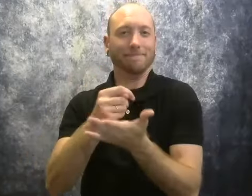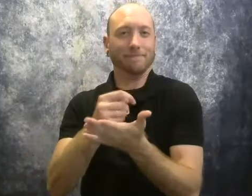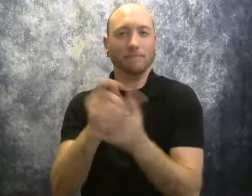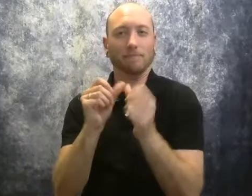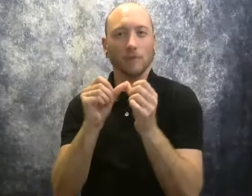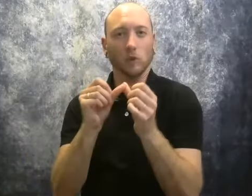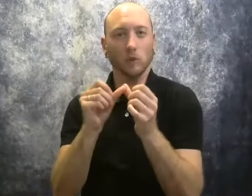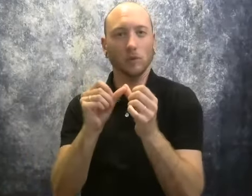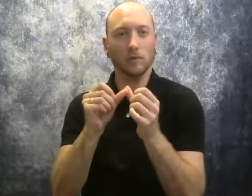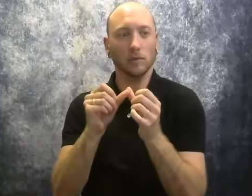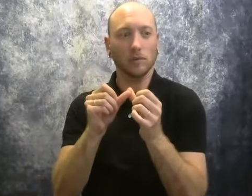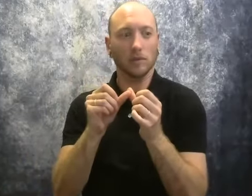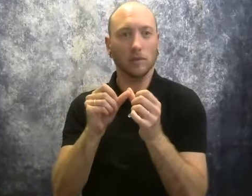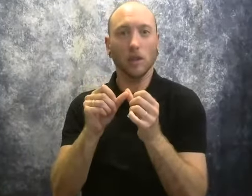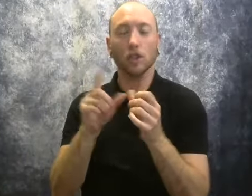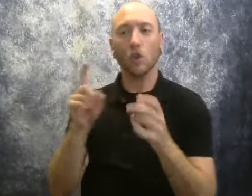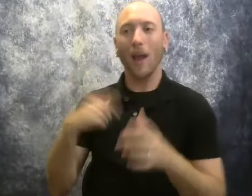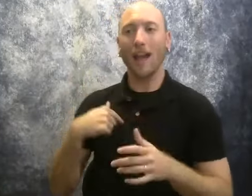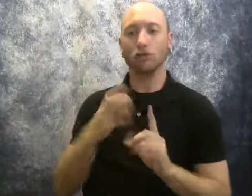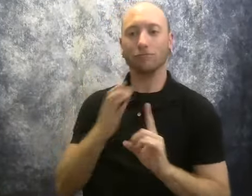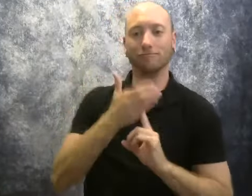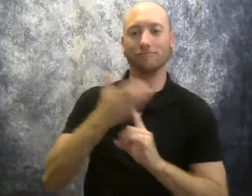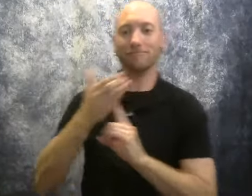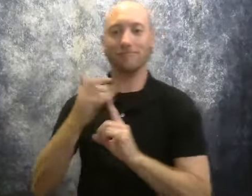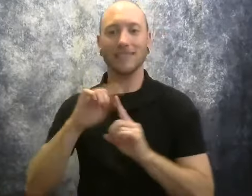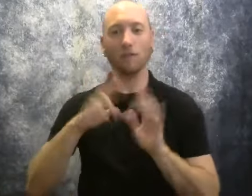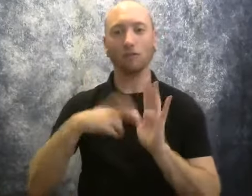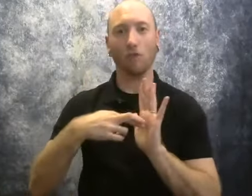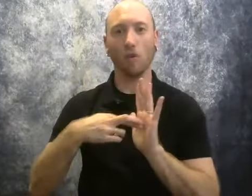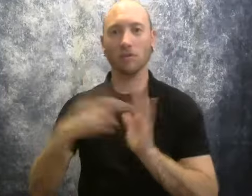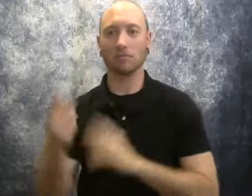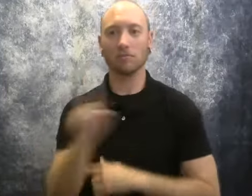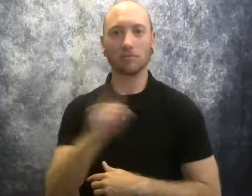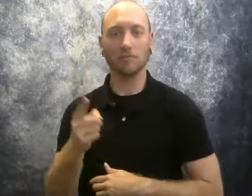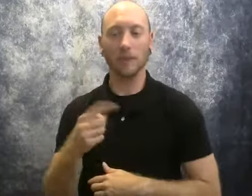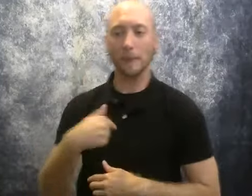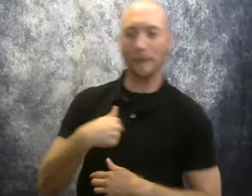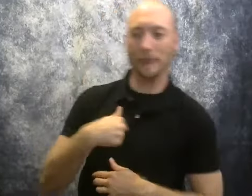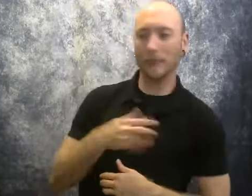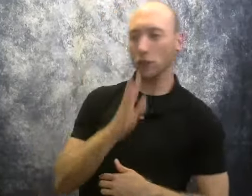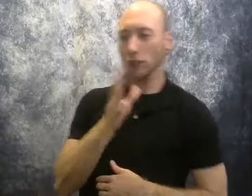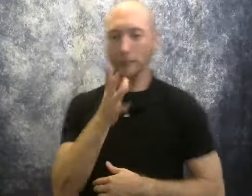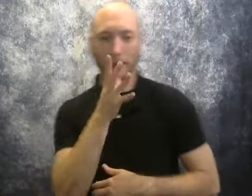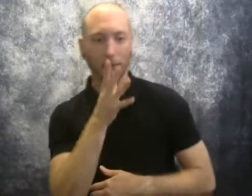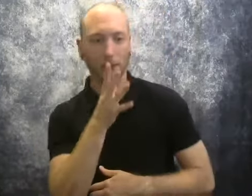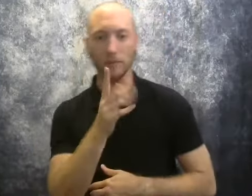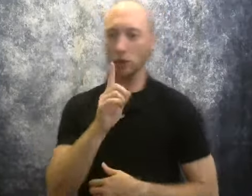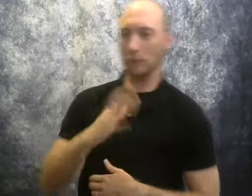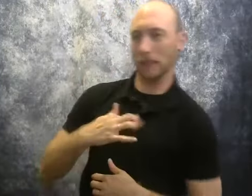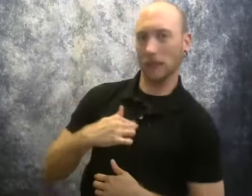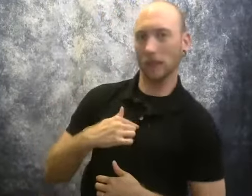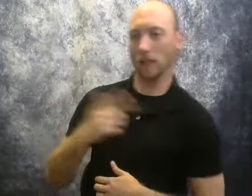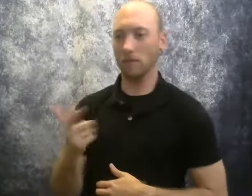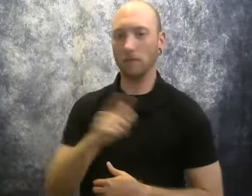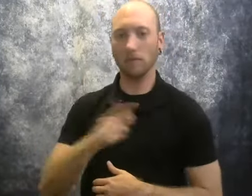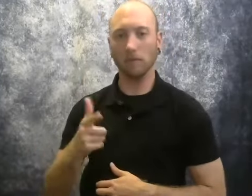and it's 1 minute I'd be me, and then I had to be mum talking to me, and then I had to be me talking back to mum.